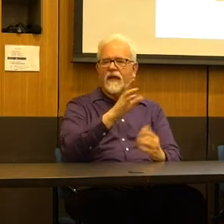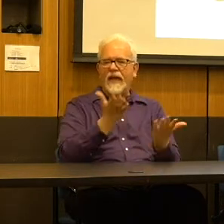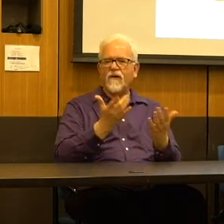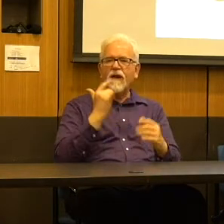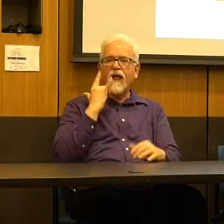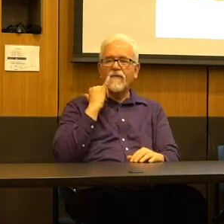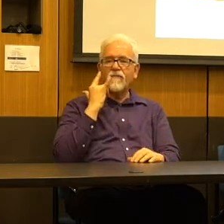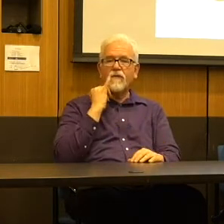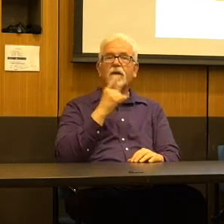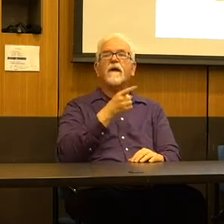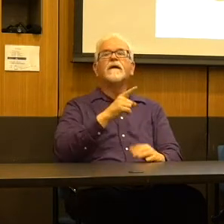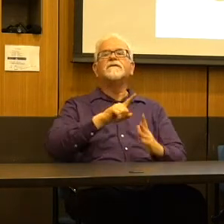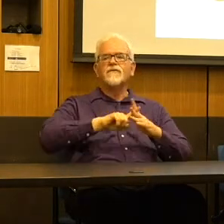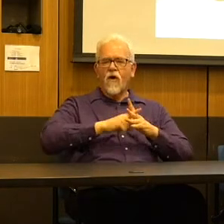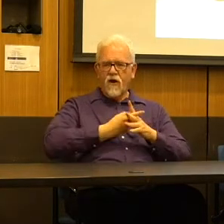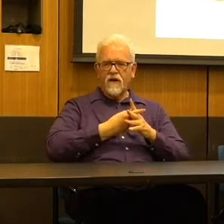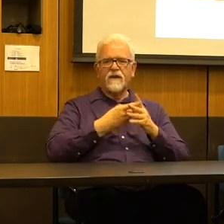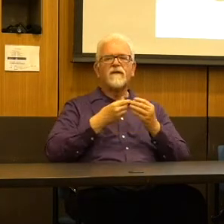California